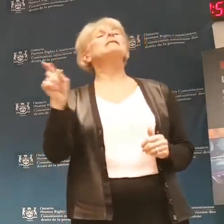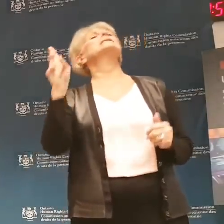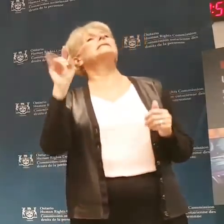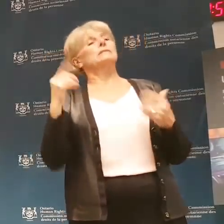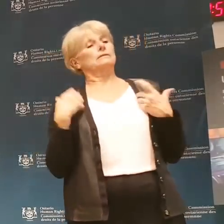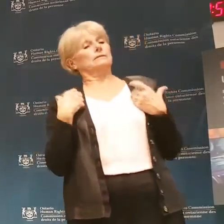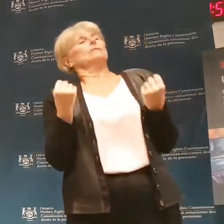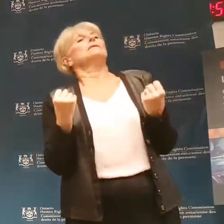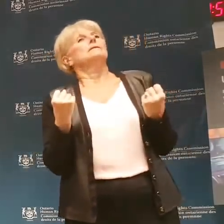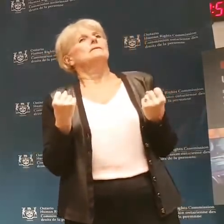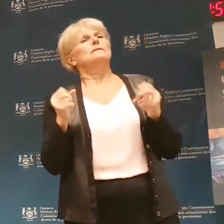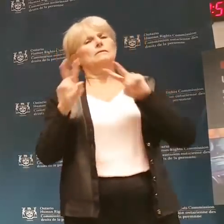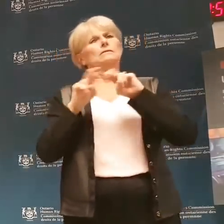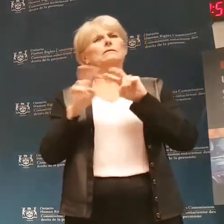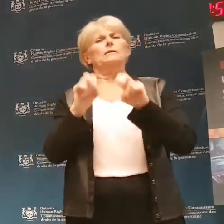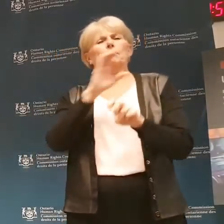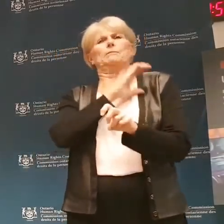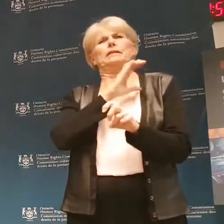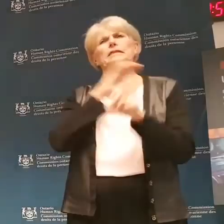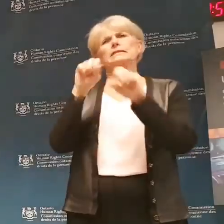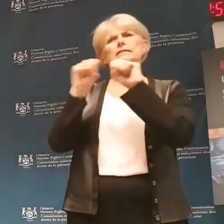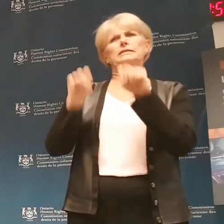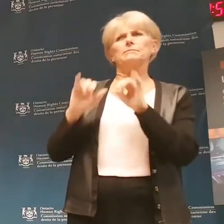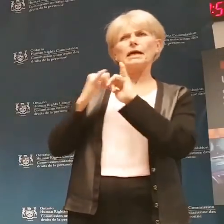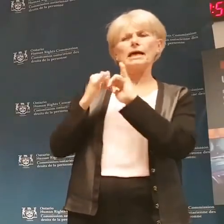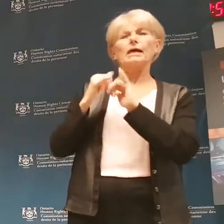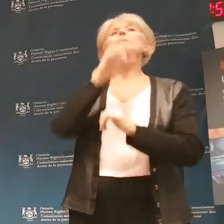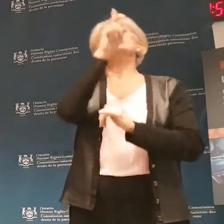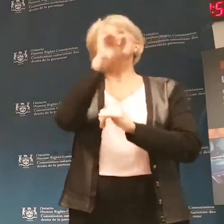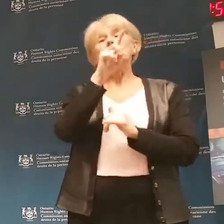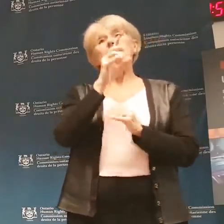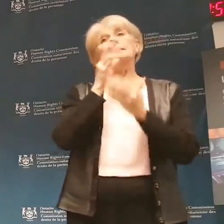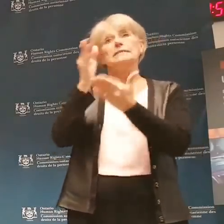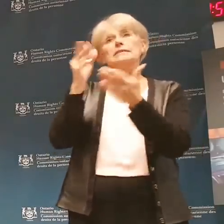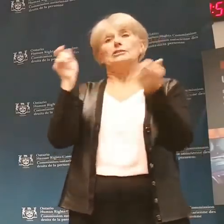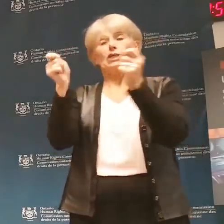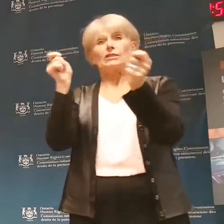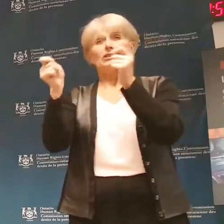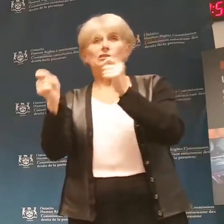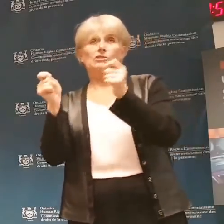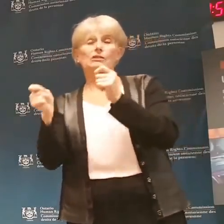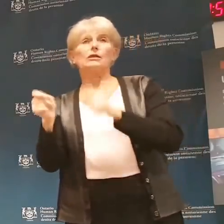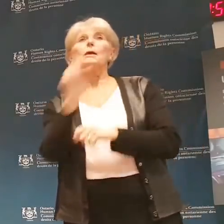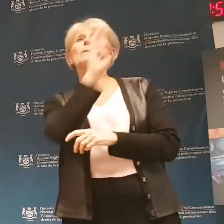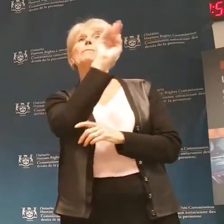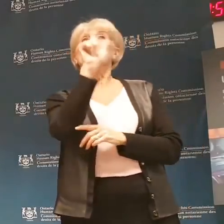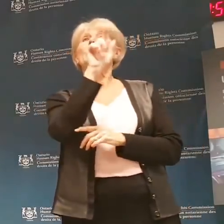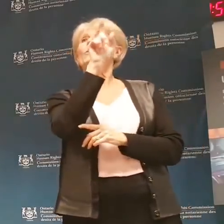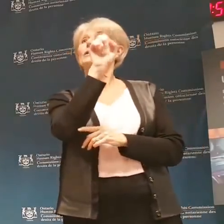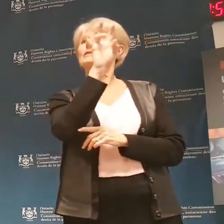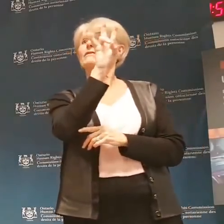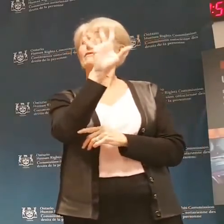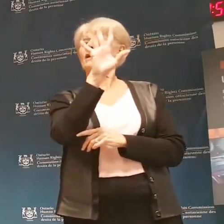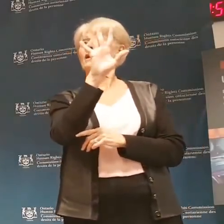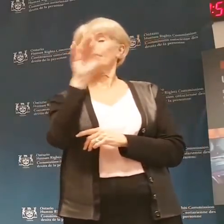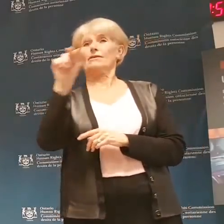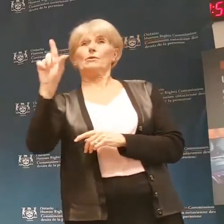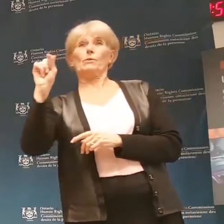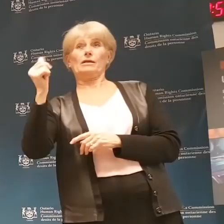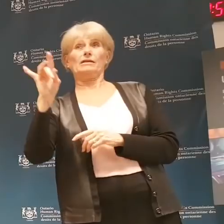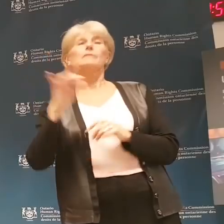courage to look at how policing is done and made significant changes in Bill 175,